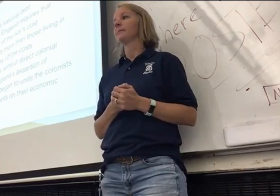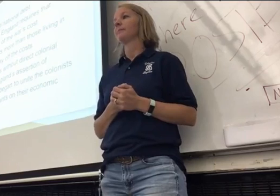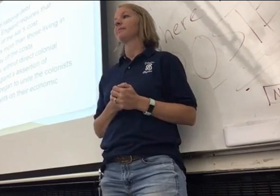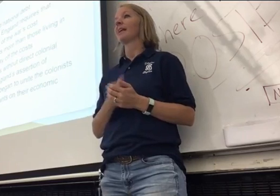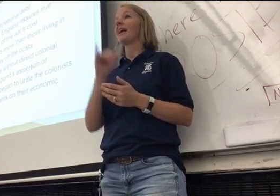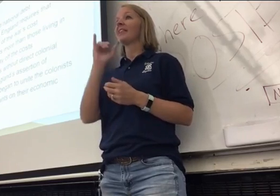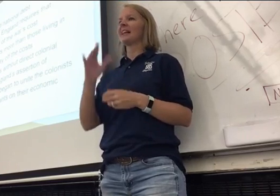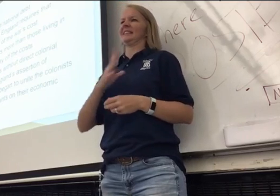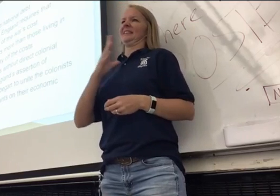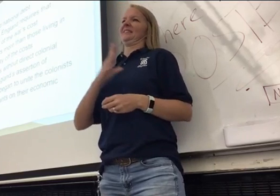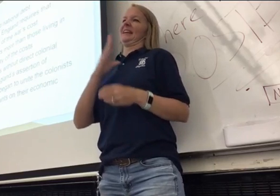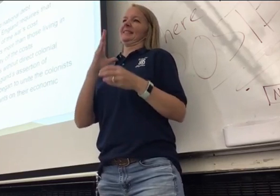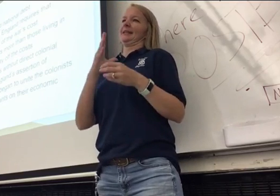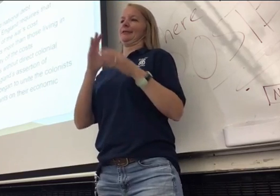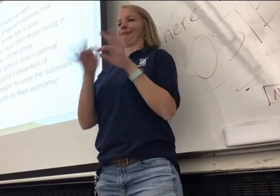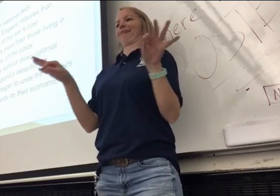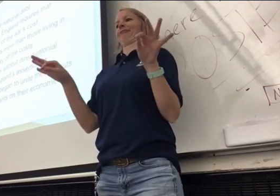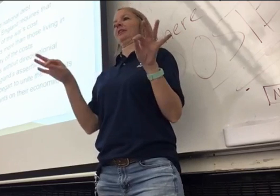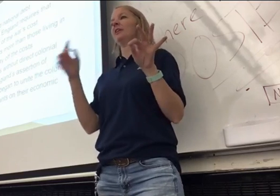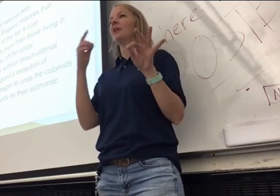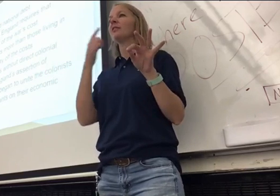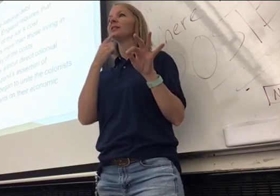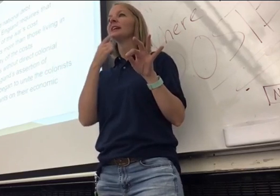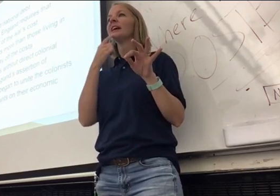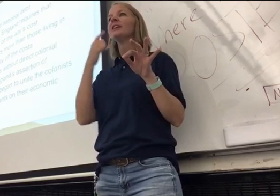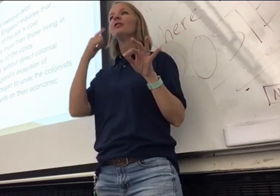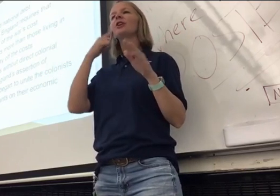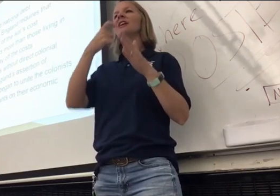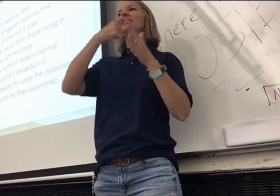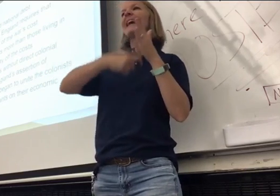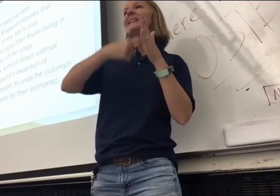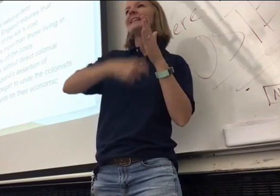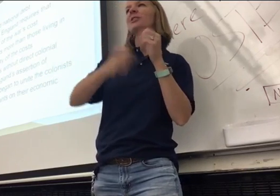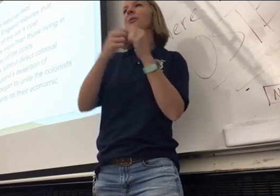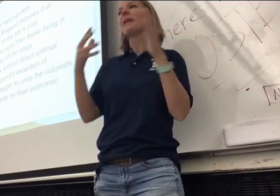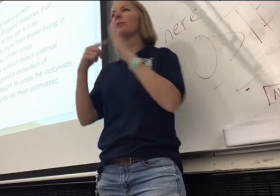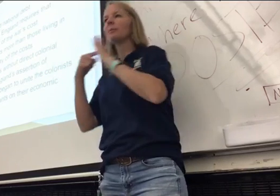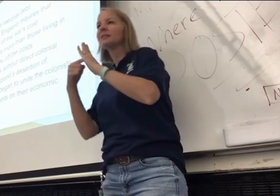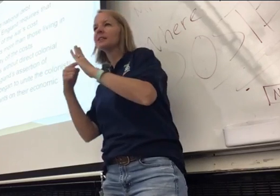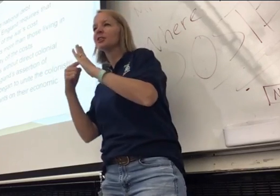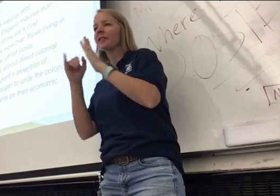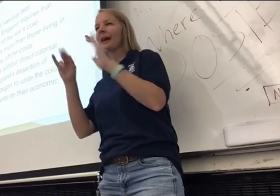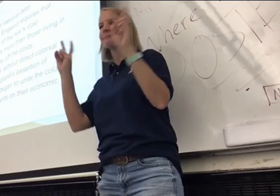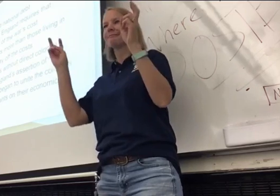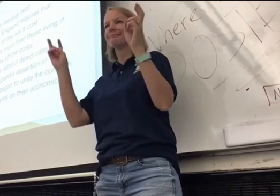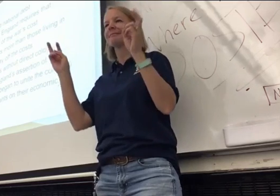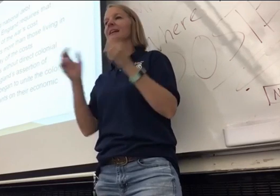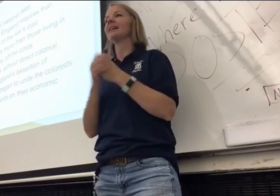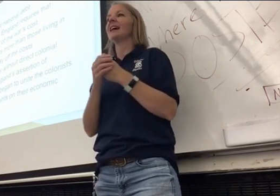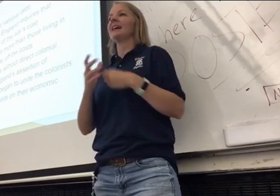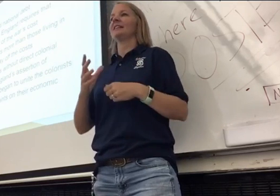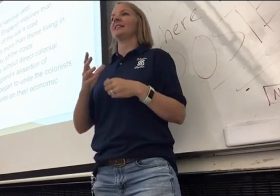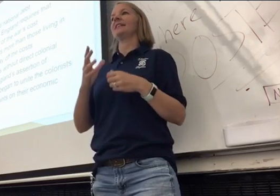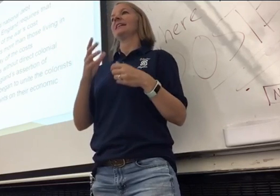Now, that's a fancy way of saying the phrase you've heard of, taxation without representation. That's a fancy way of saying